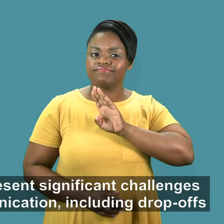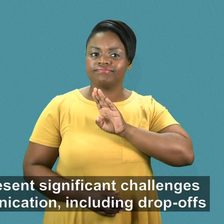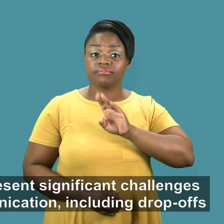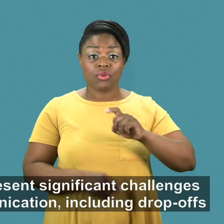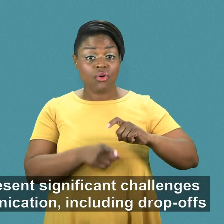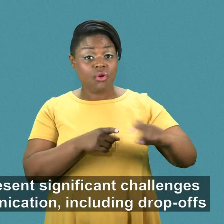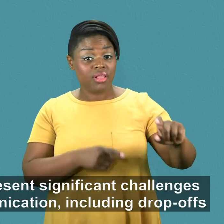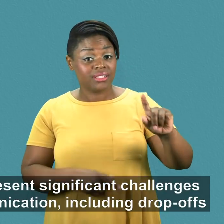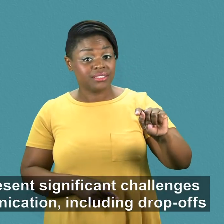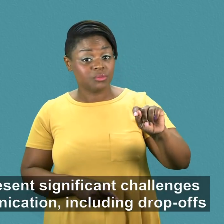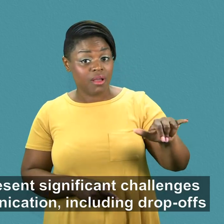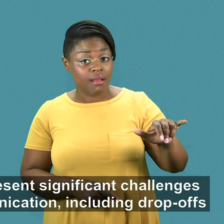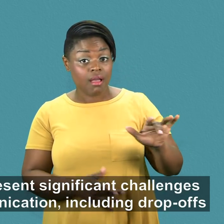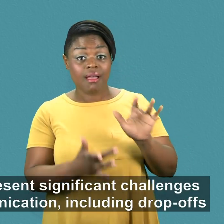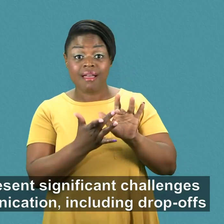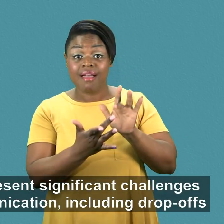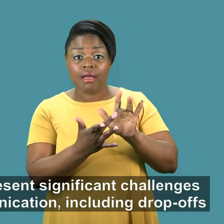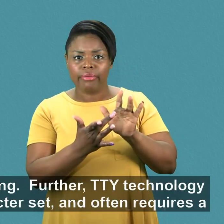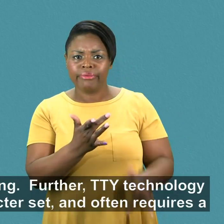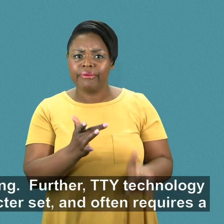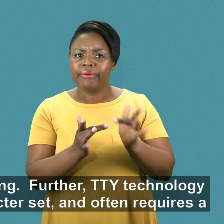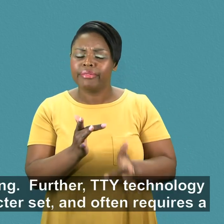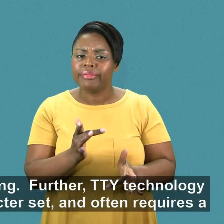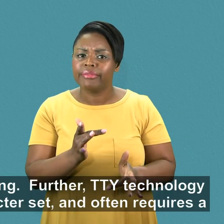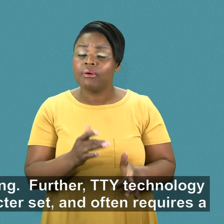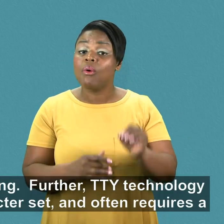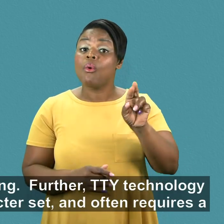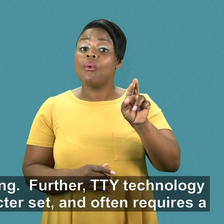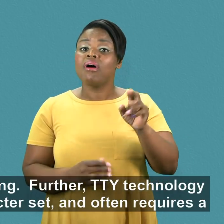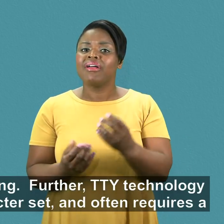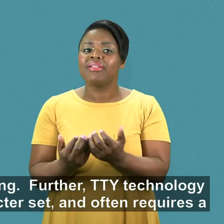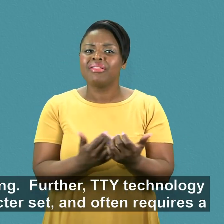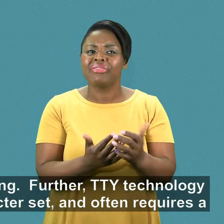drop-offs on calls and garbling.